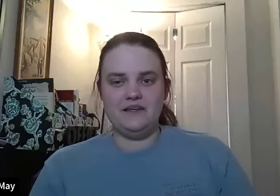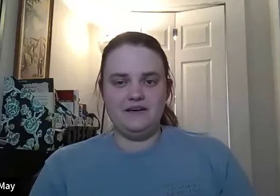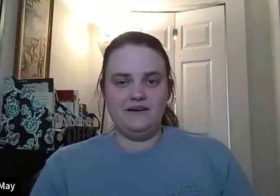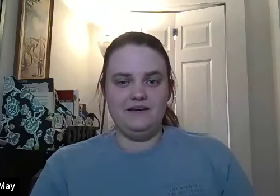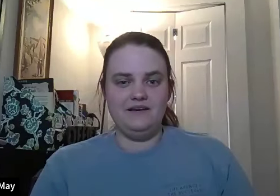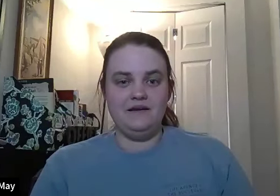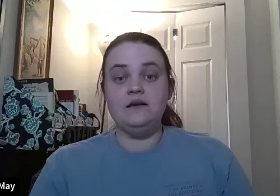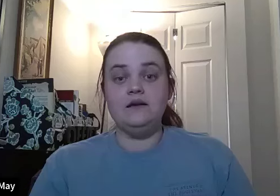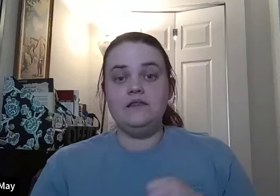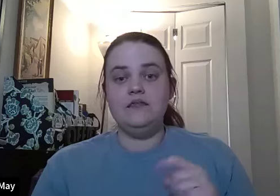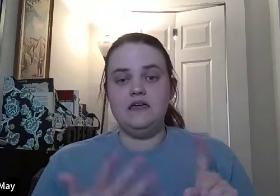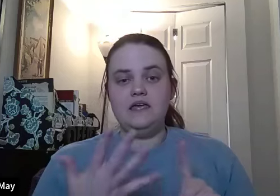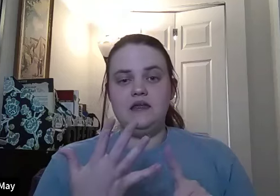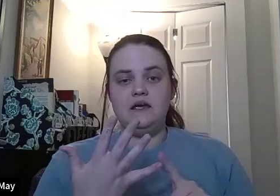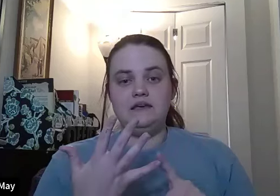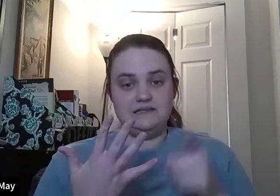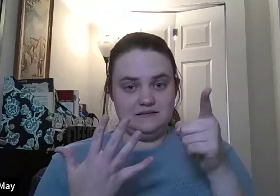All right. Then, yes.